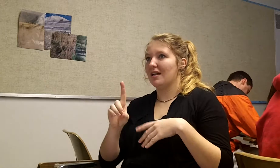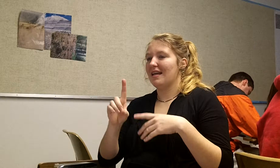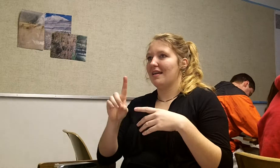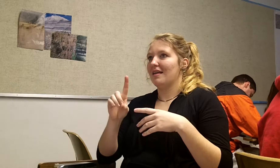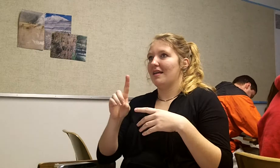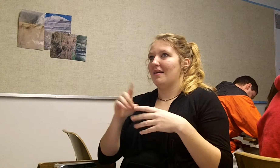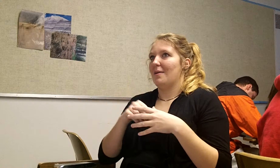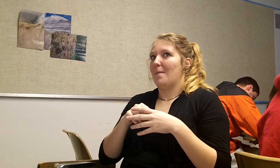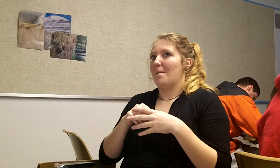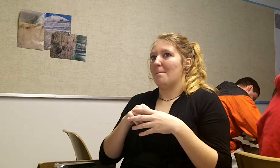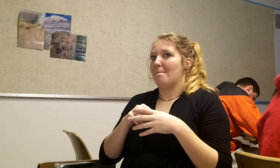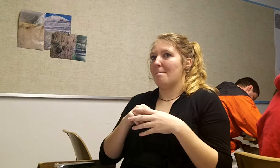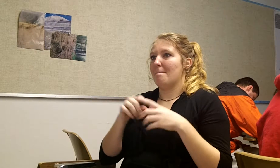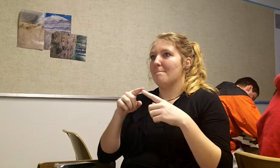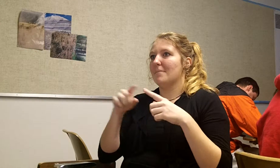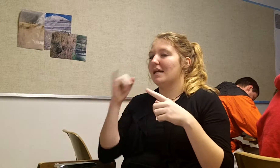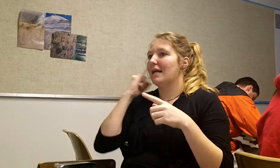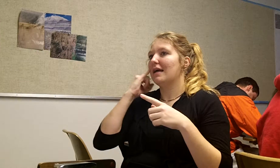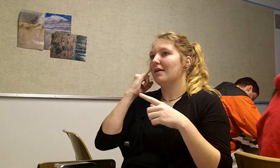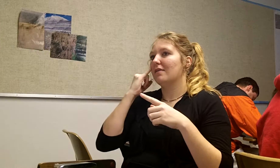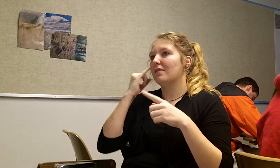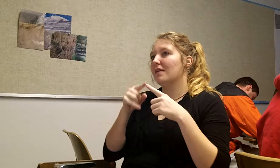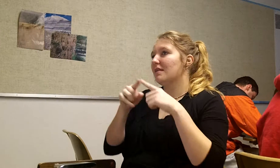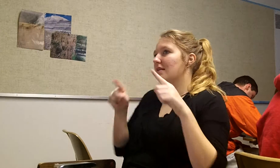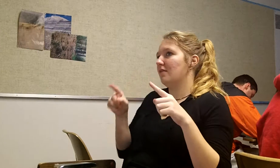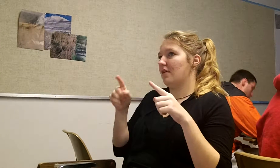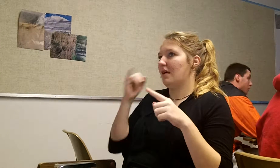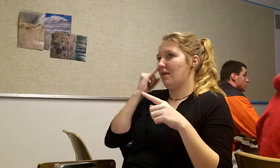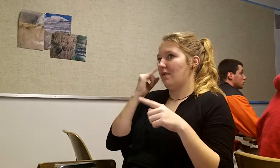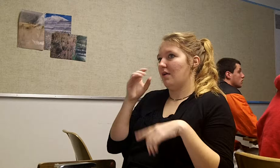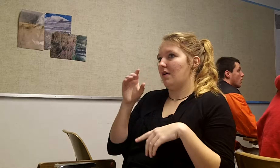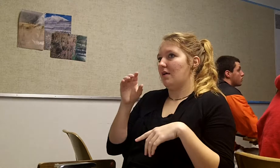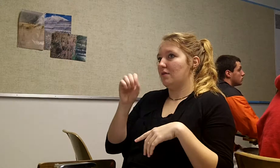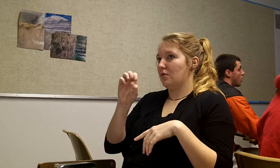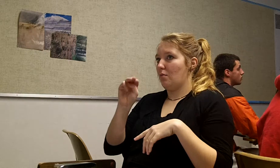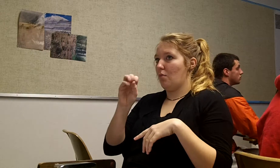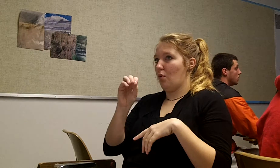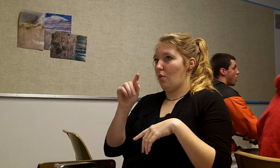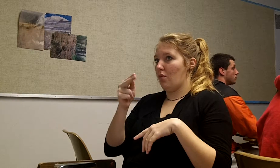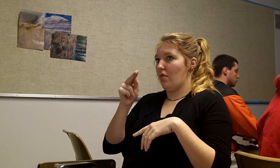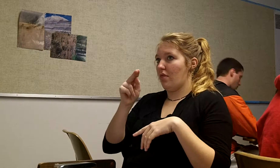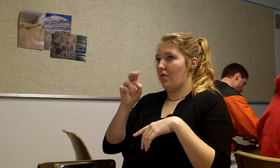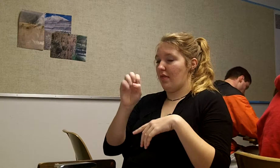in smoothen, or in one of the other proteins that are in this pathway, you will actually see the same phenotype.